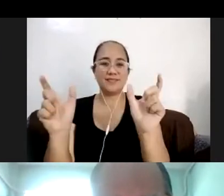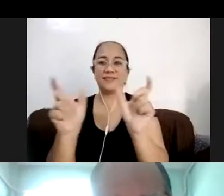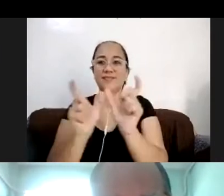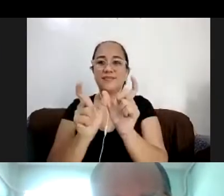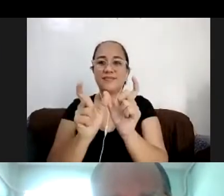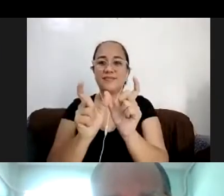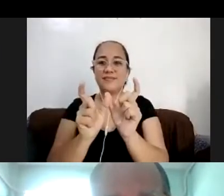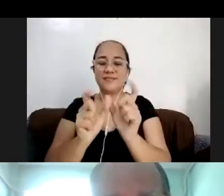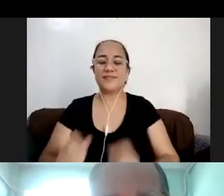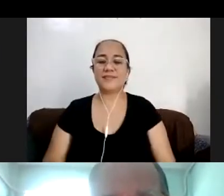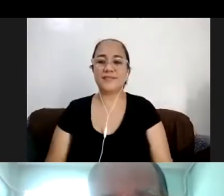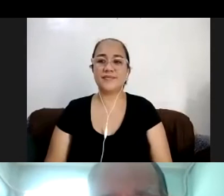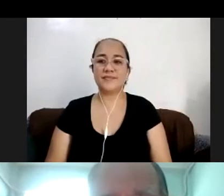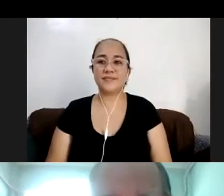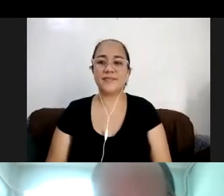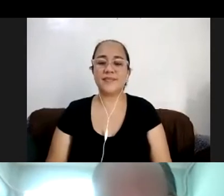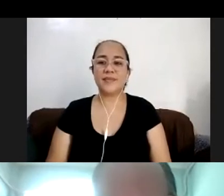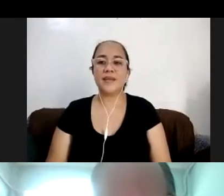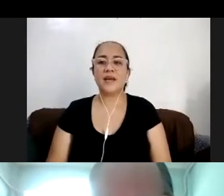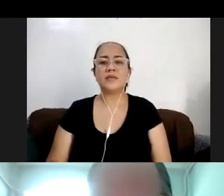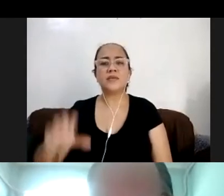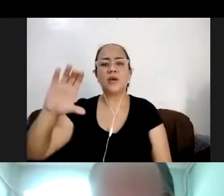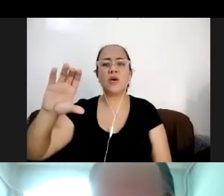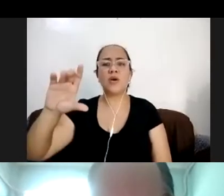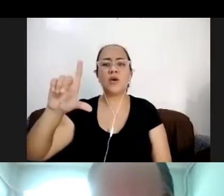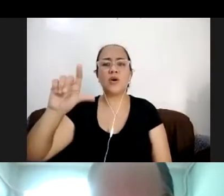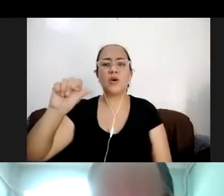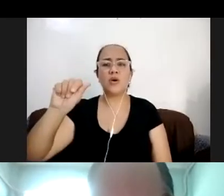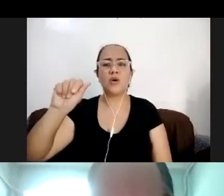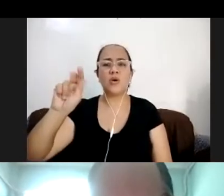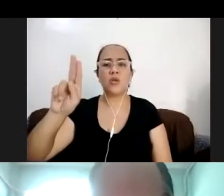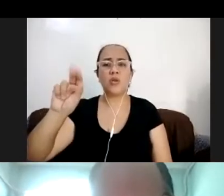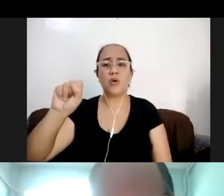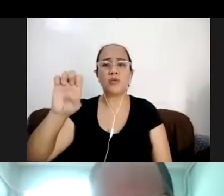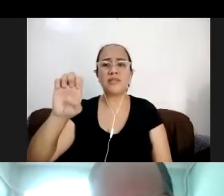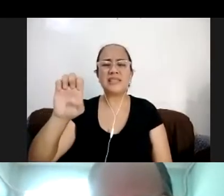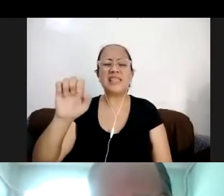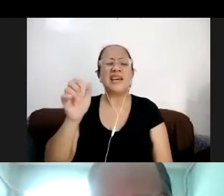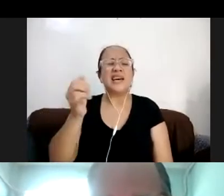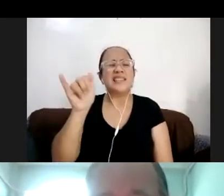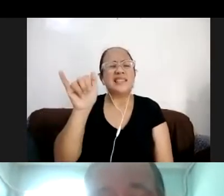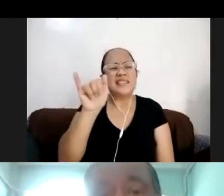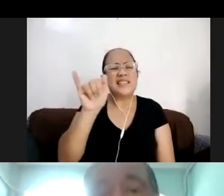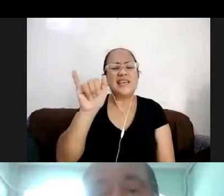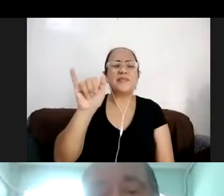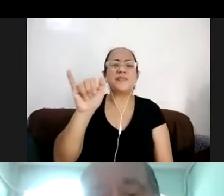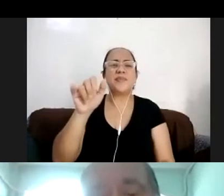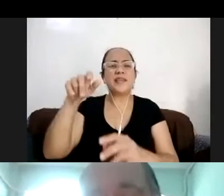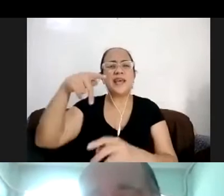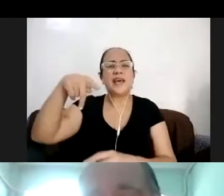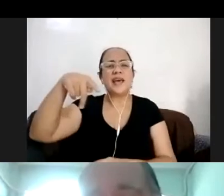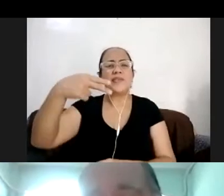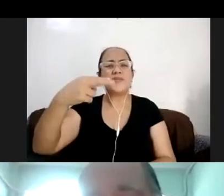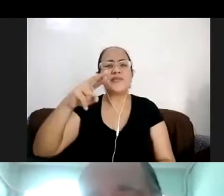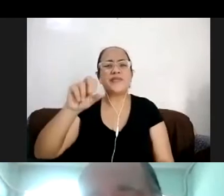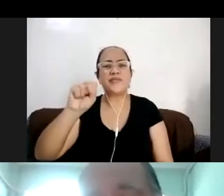Okay. All right. And a clause is like a phrase, but each clause